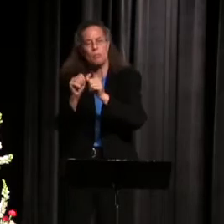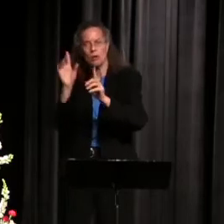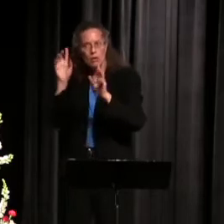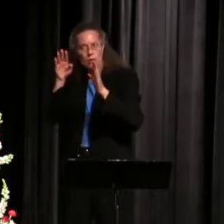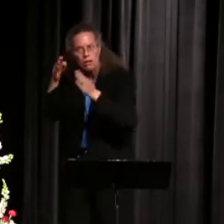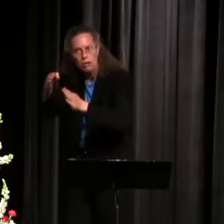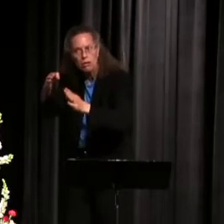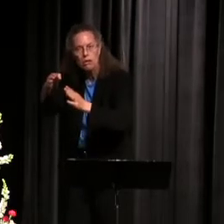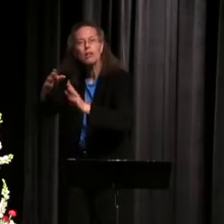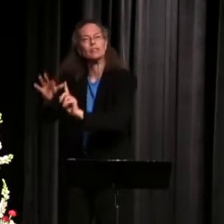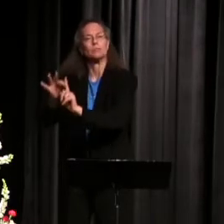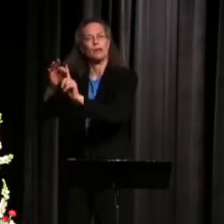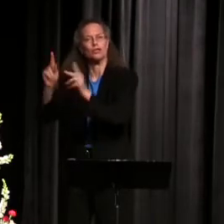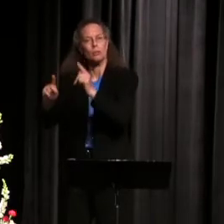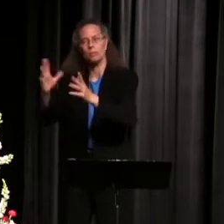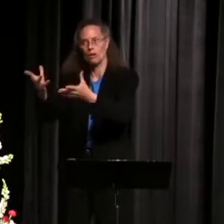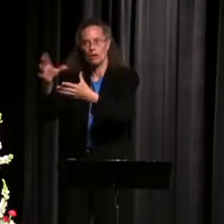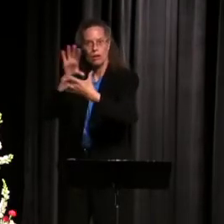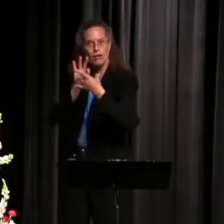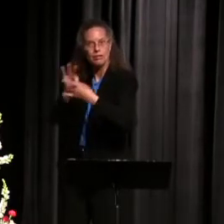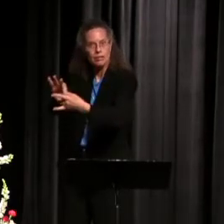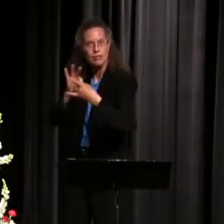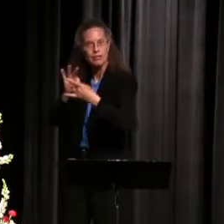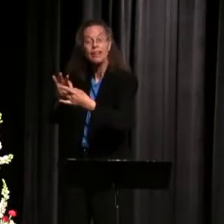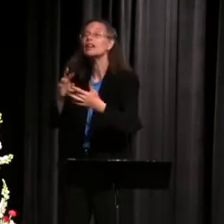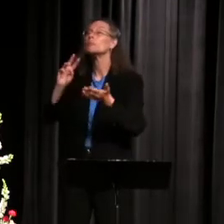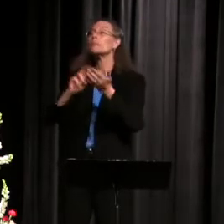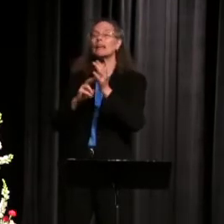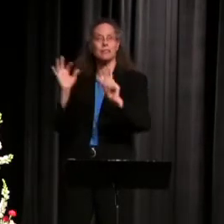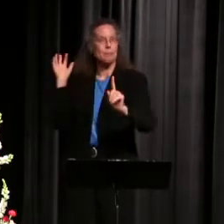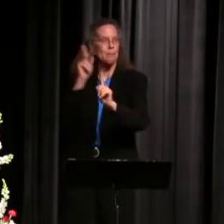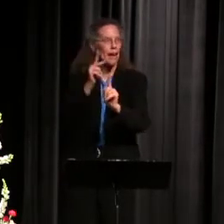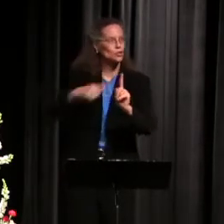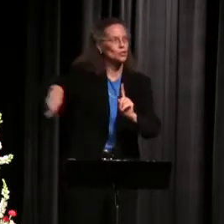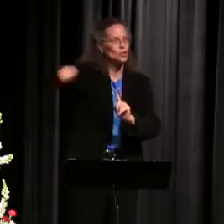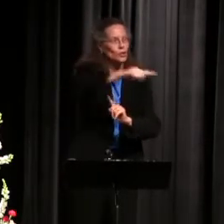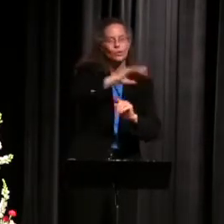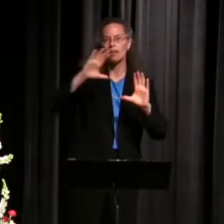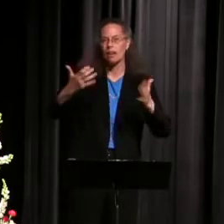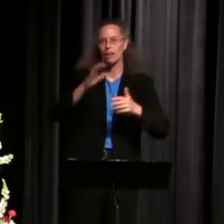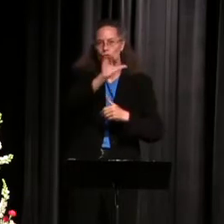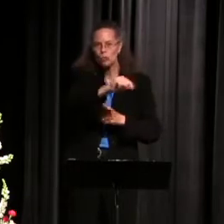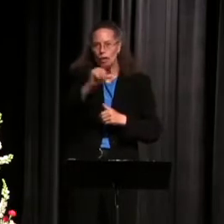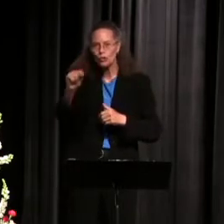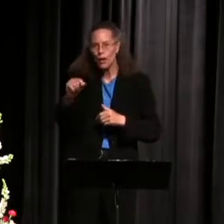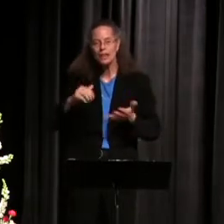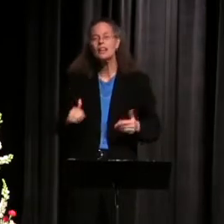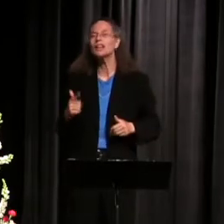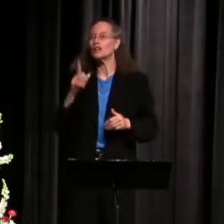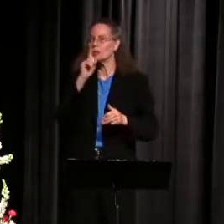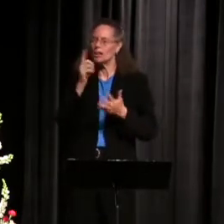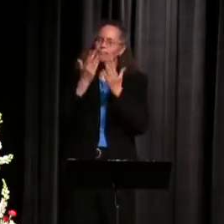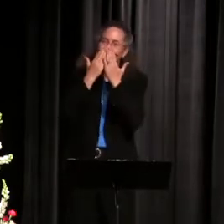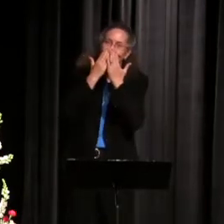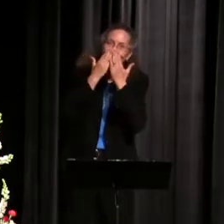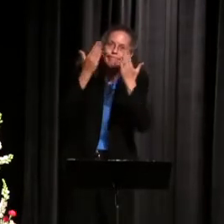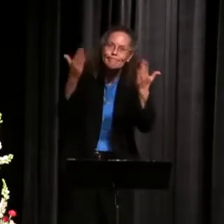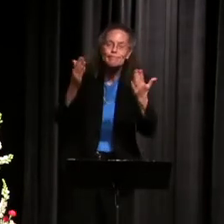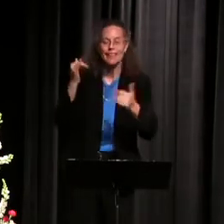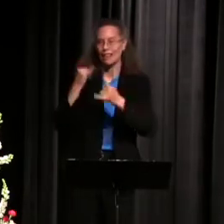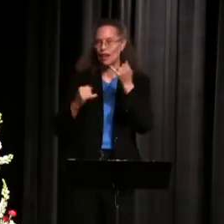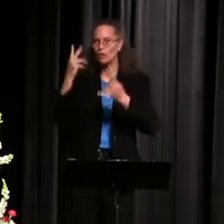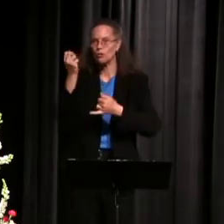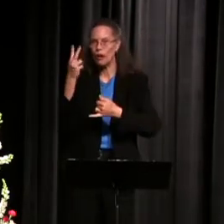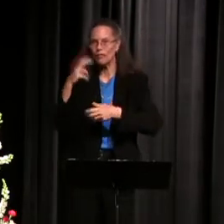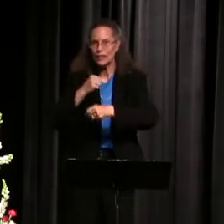Which brings me back to all of you, class of 2020. I'm truly grateful to have spent the past 12